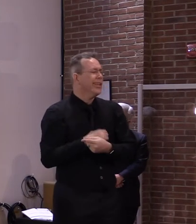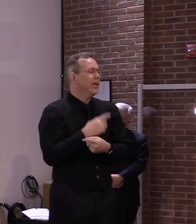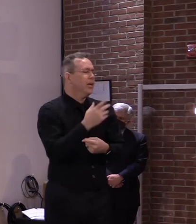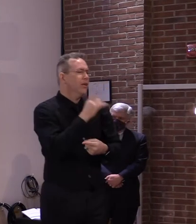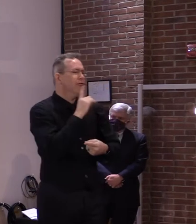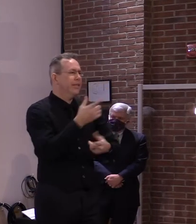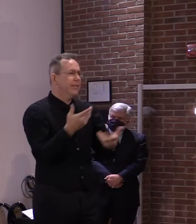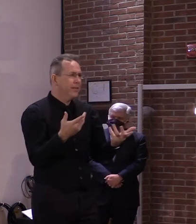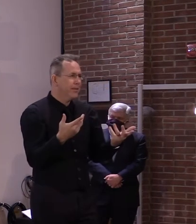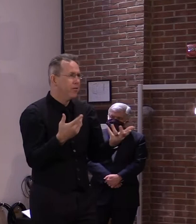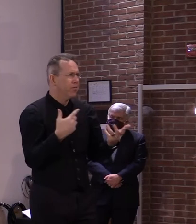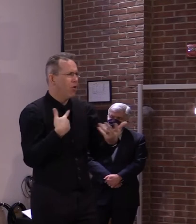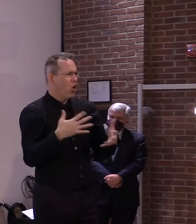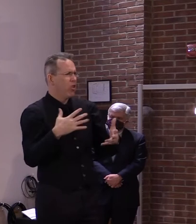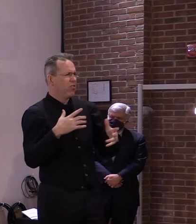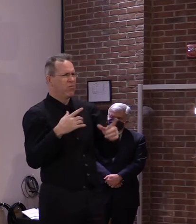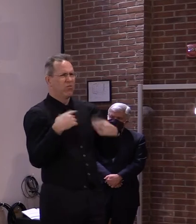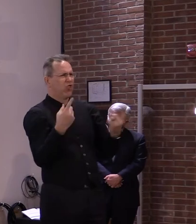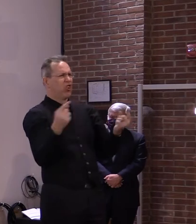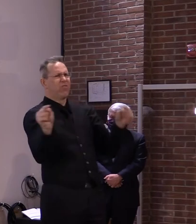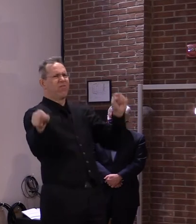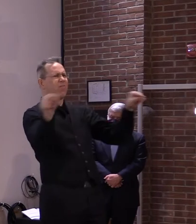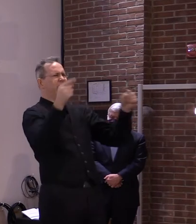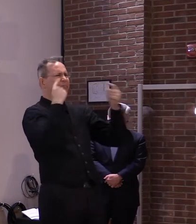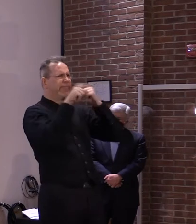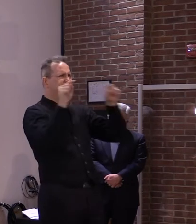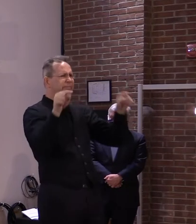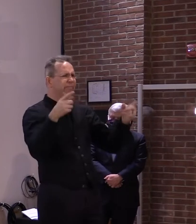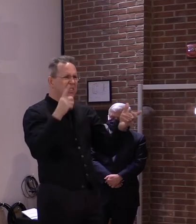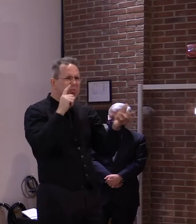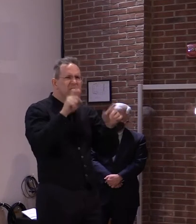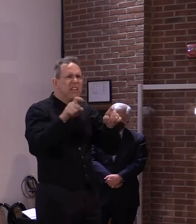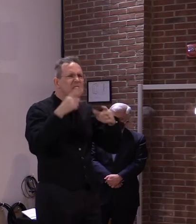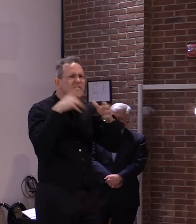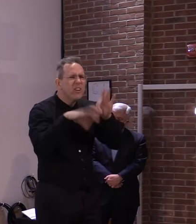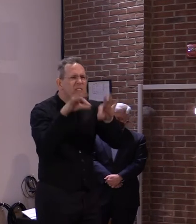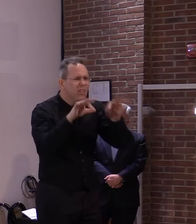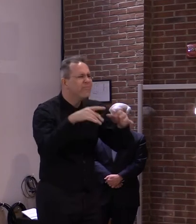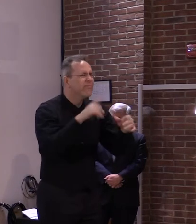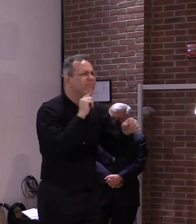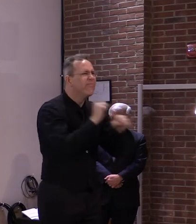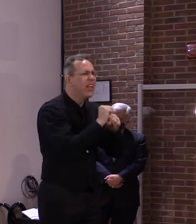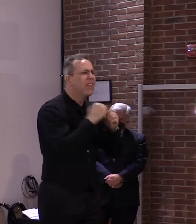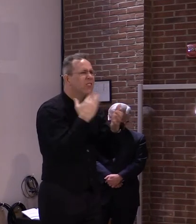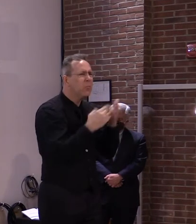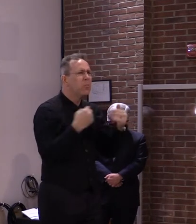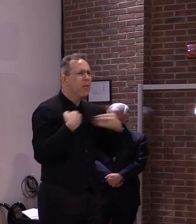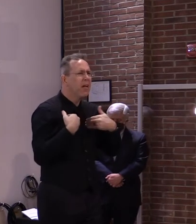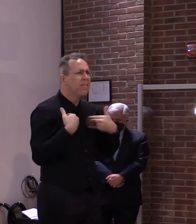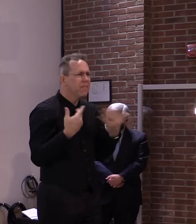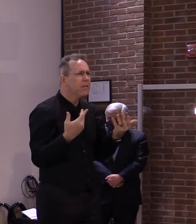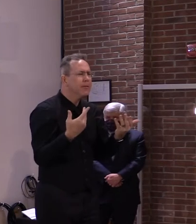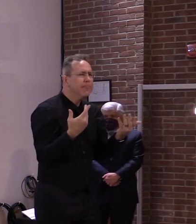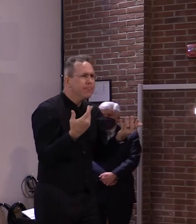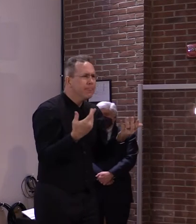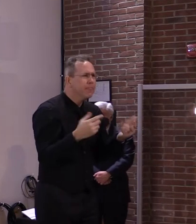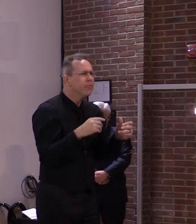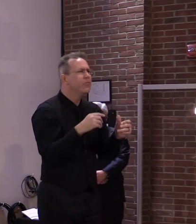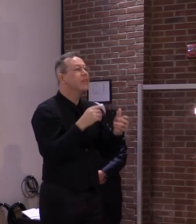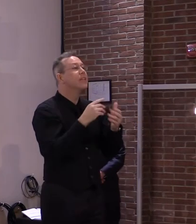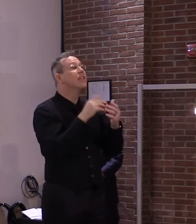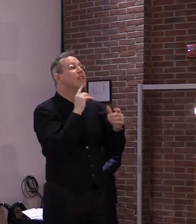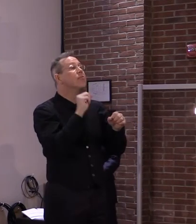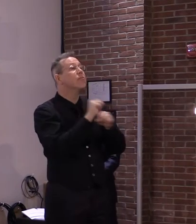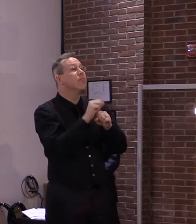have an announcement about the fact that it's in vermont and we need to really double down on our efforts i